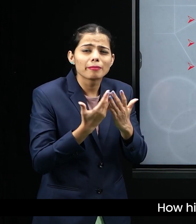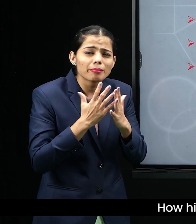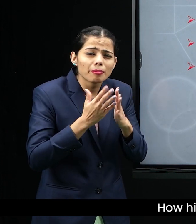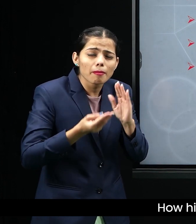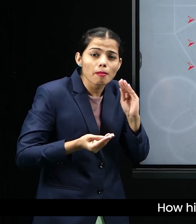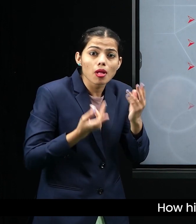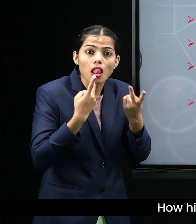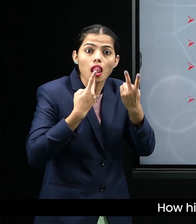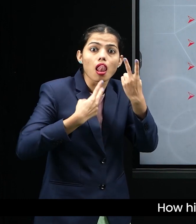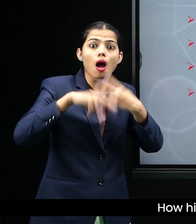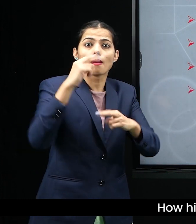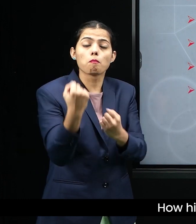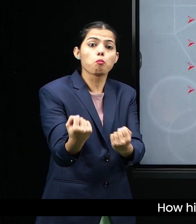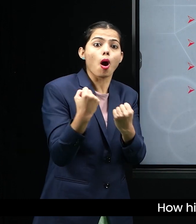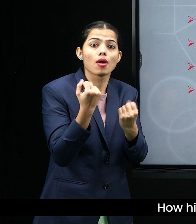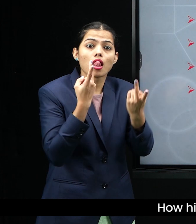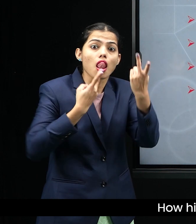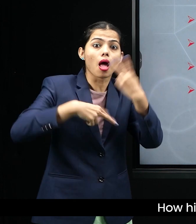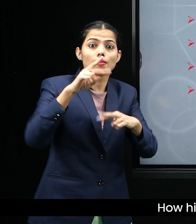How high is the power of your spectacles?